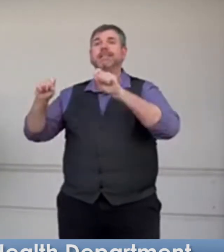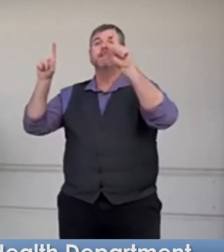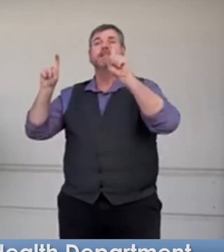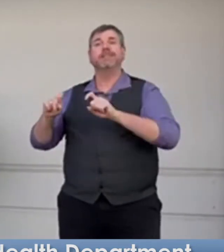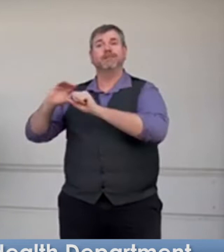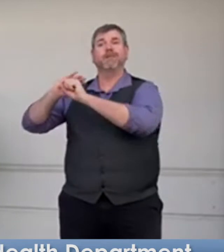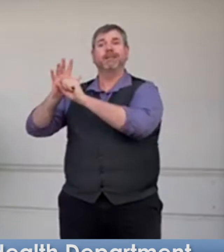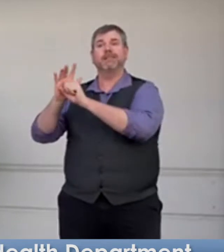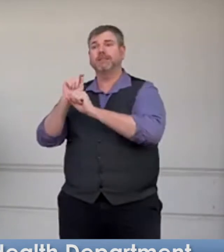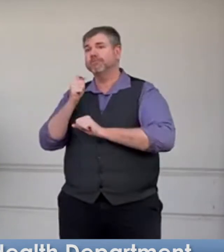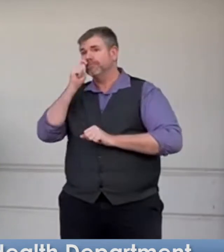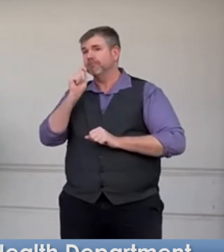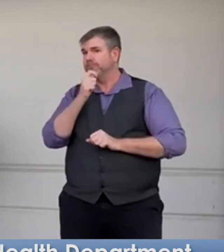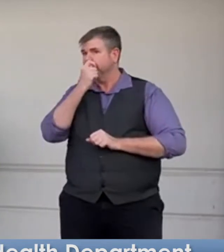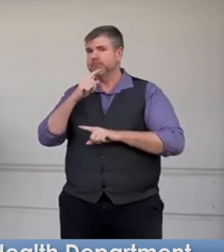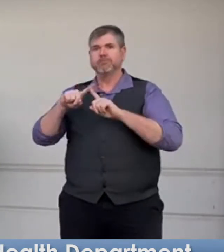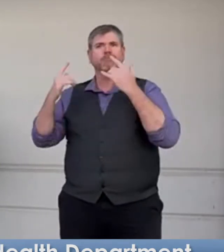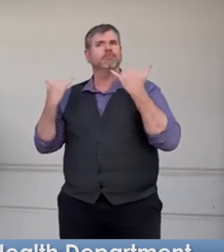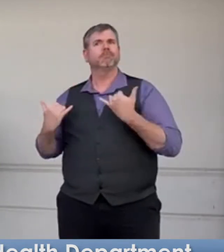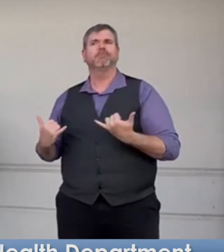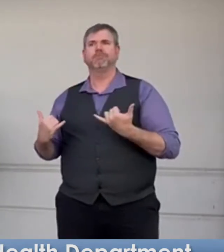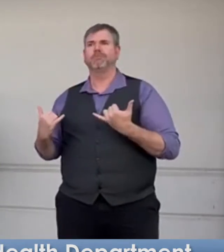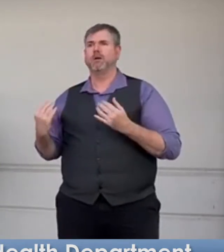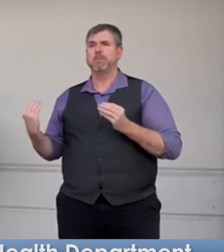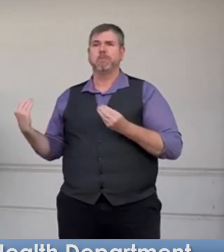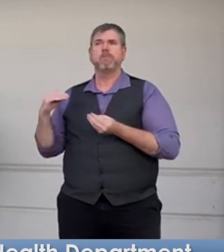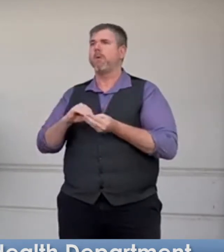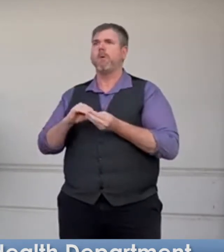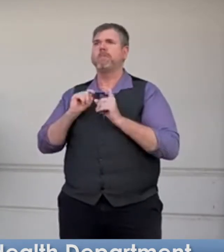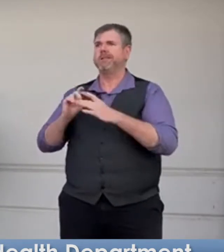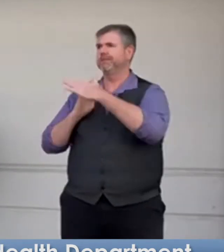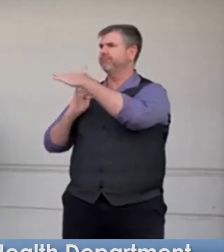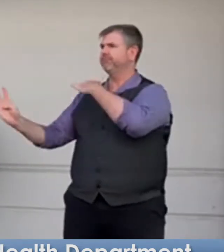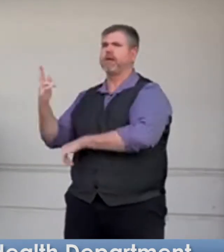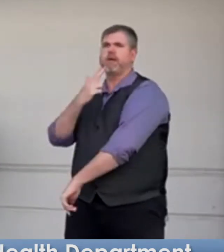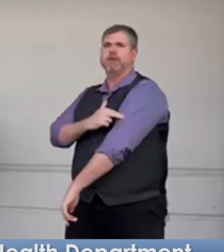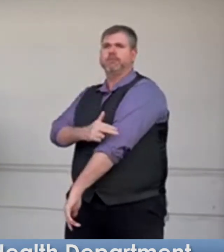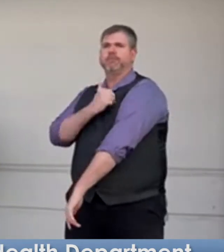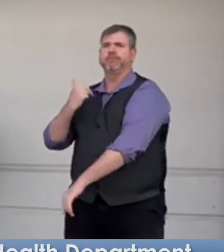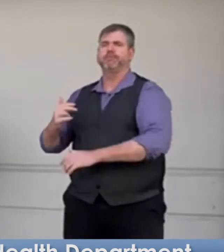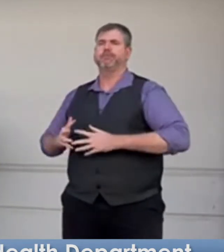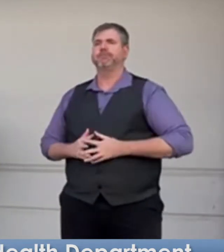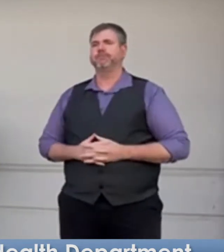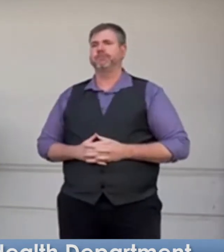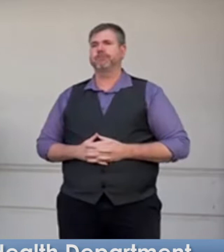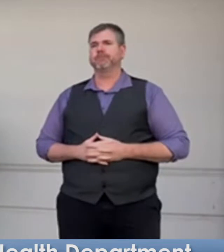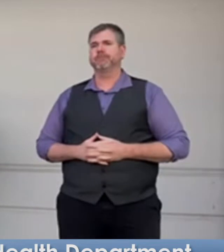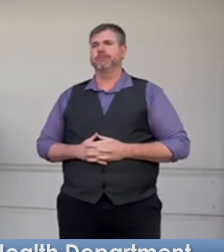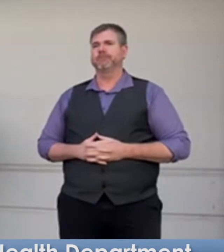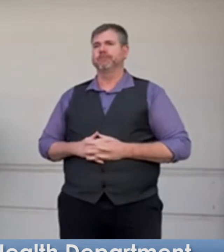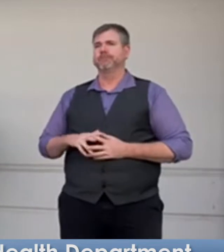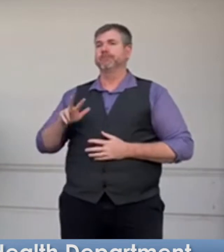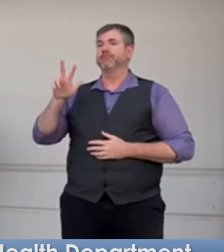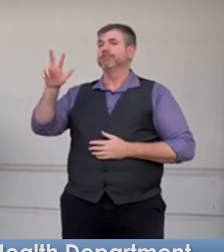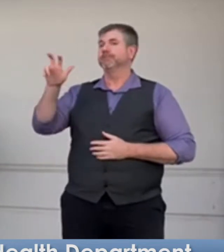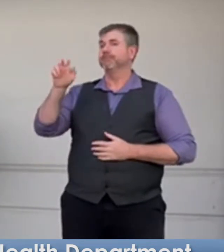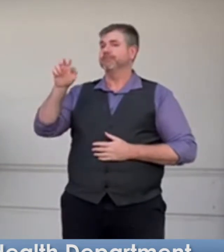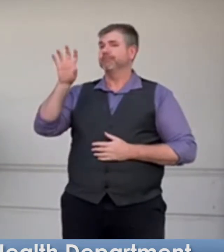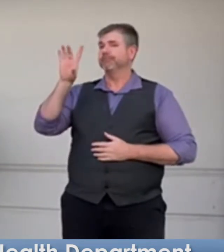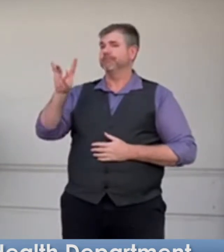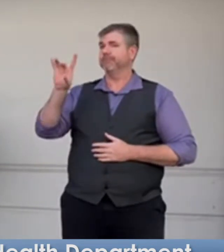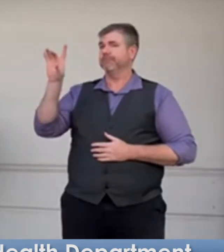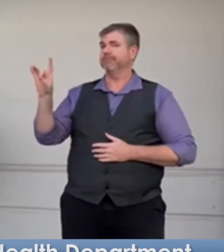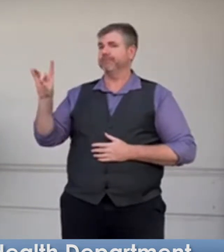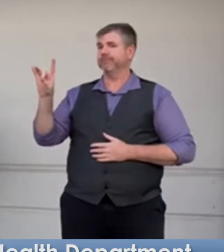I can tell you that today we had an additional 388 COVID cases reported to